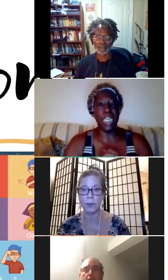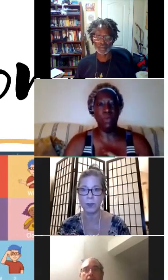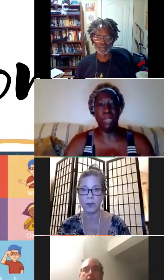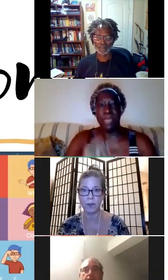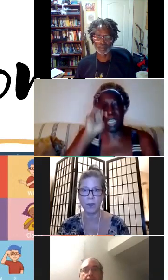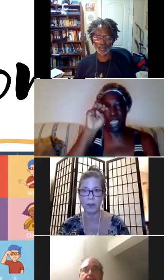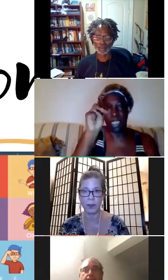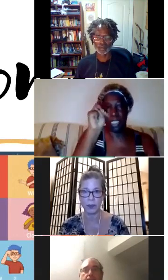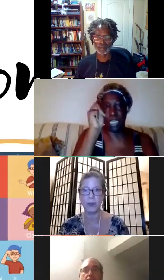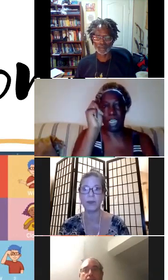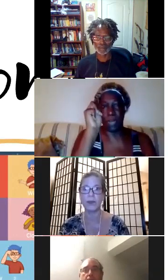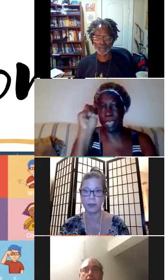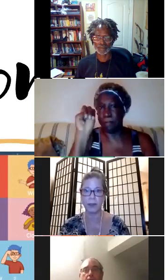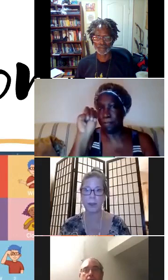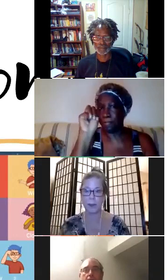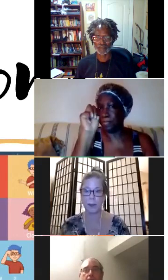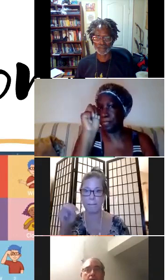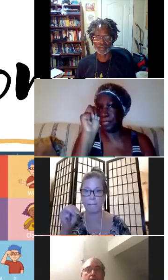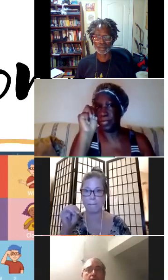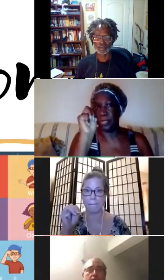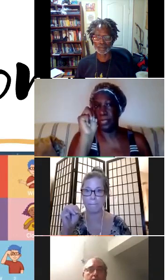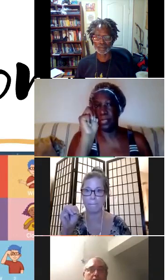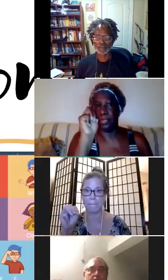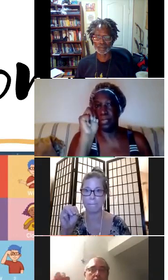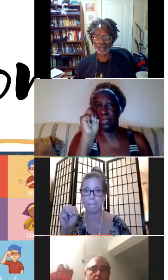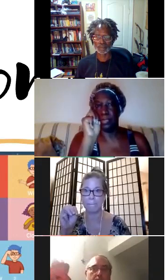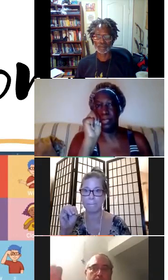So Monday would be the letter M, Mm-hmm.